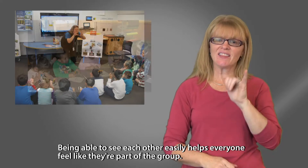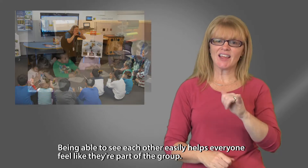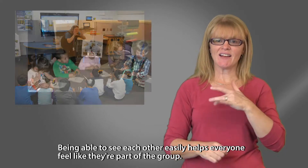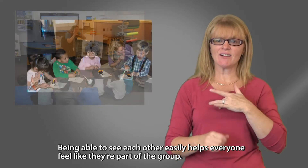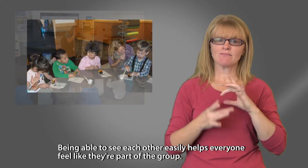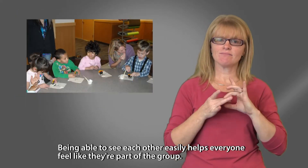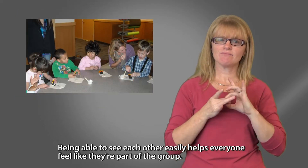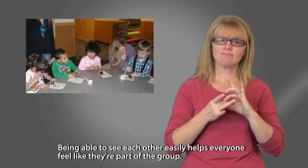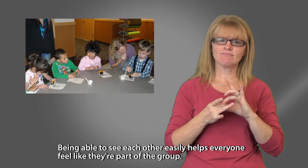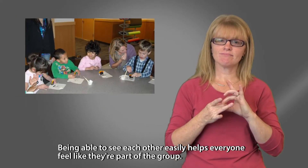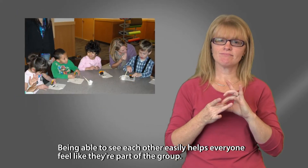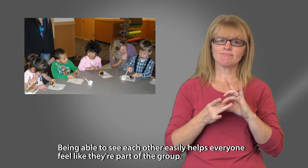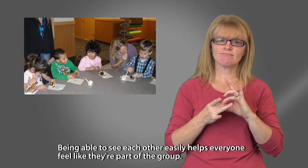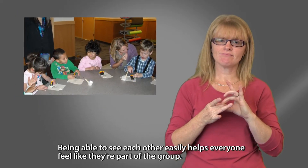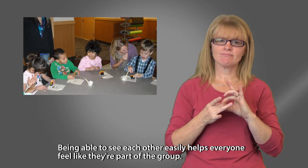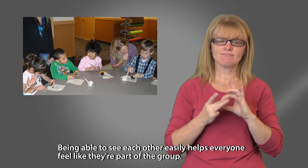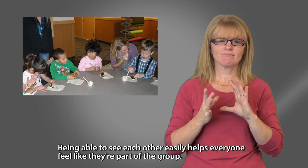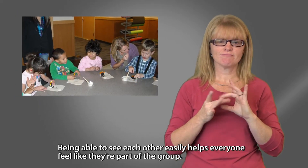easily helps everyone feel like they're part of the group.